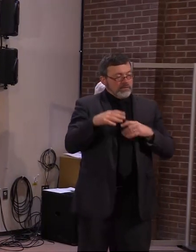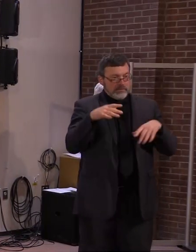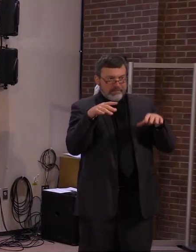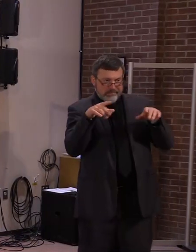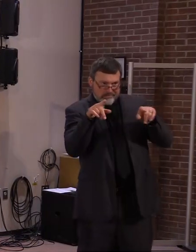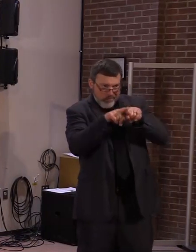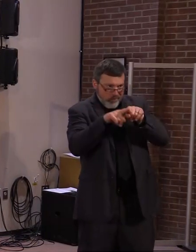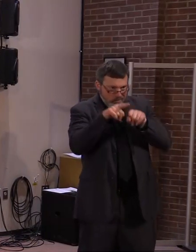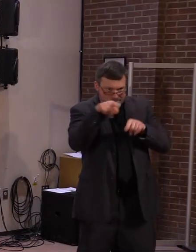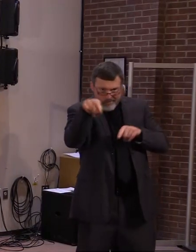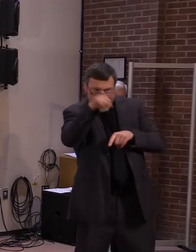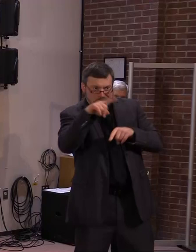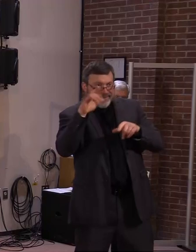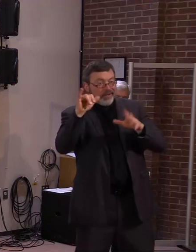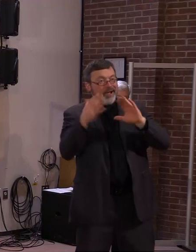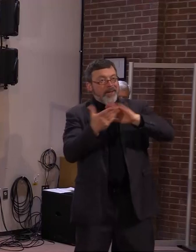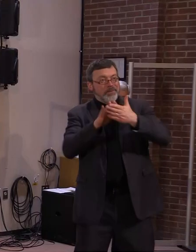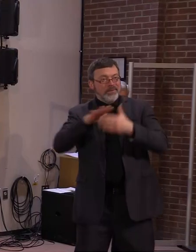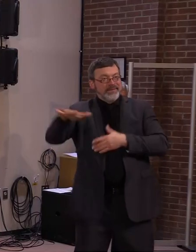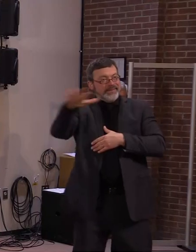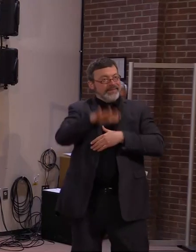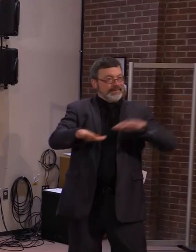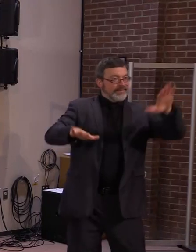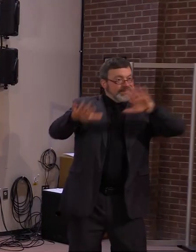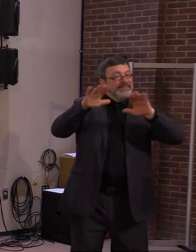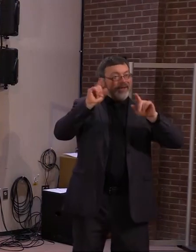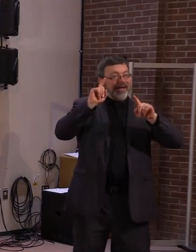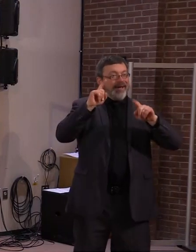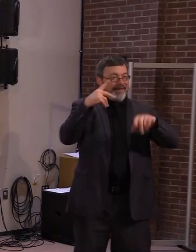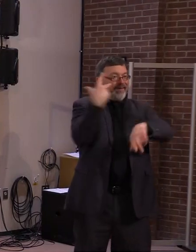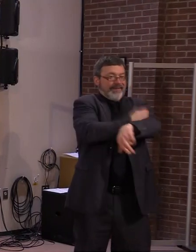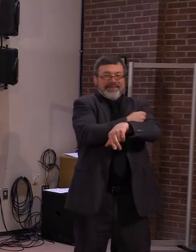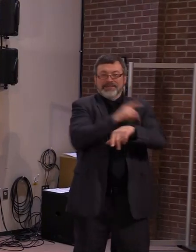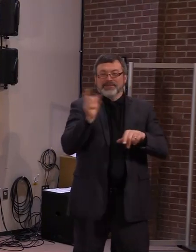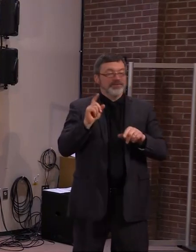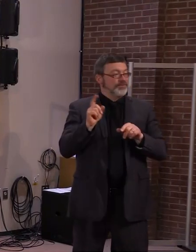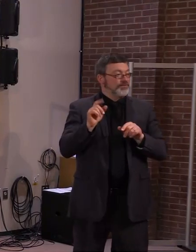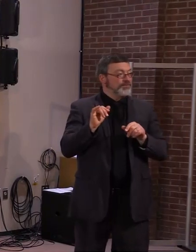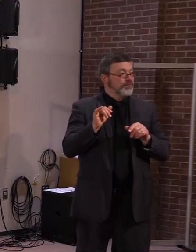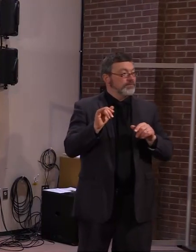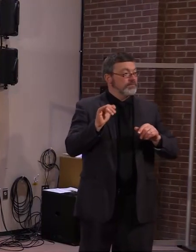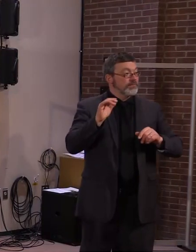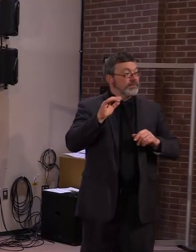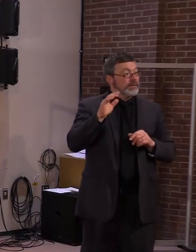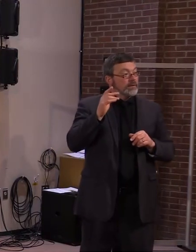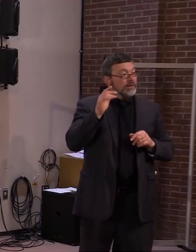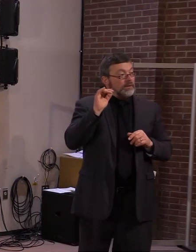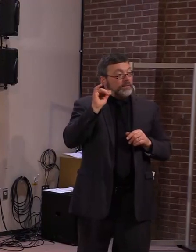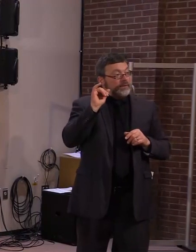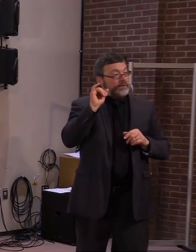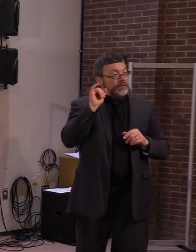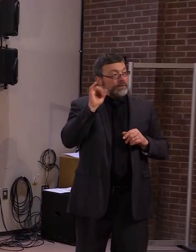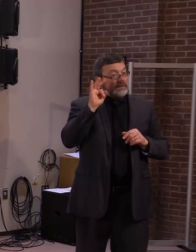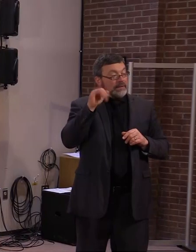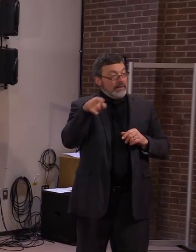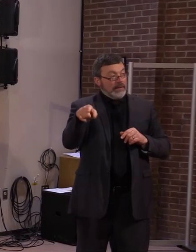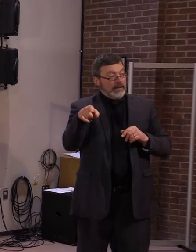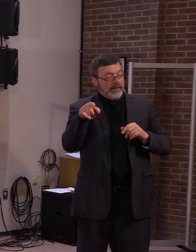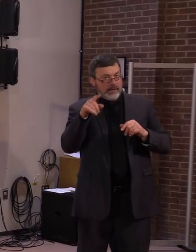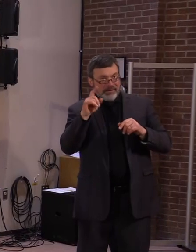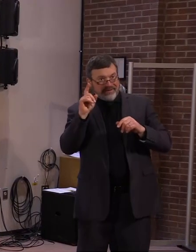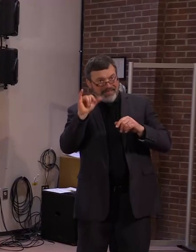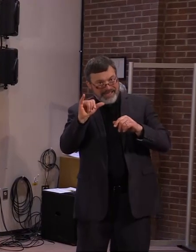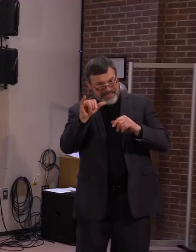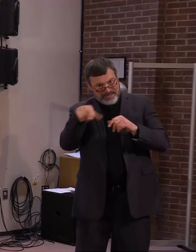need to start to create targeted supports for those schools that have relatively lower student vaccination rates. But I also think we need to start working